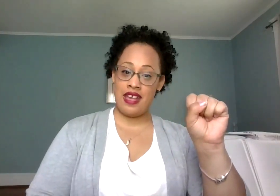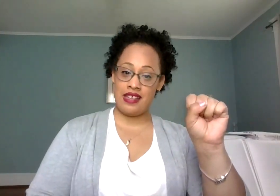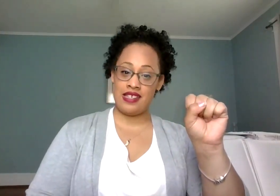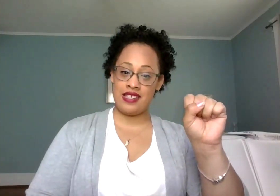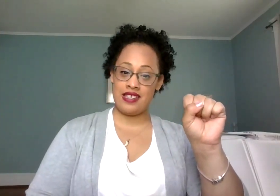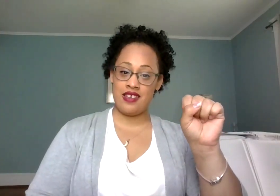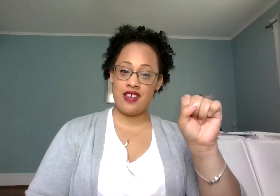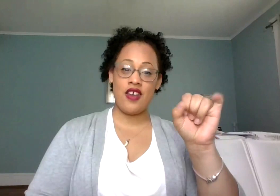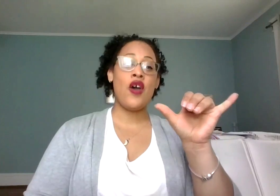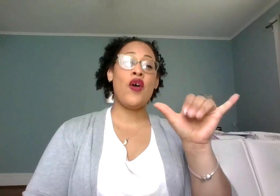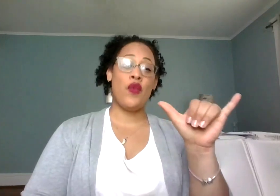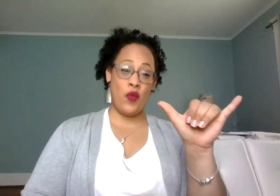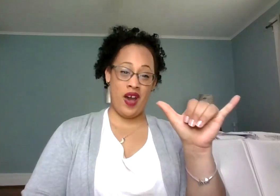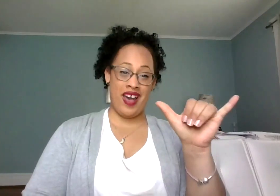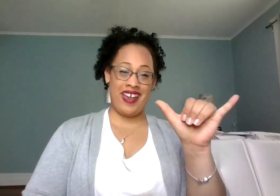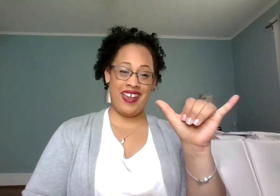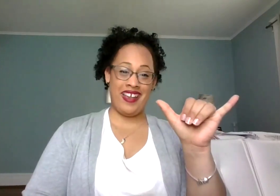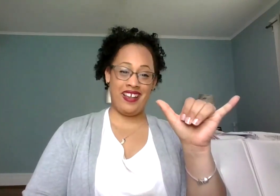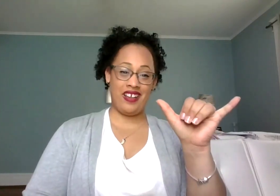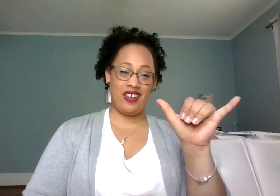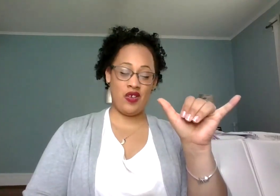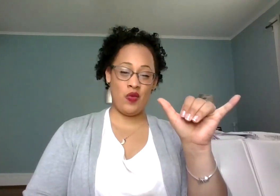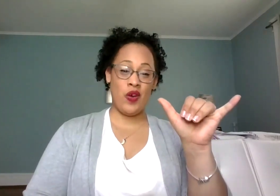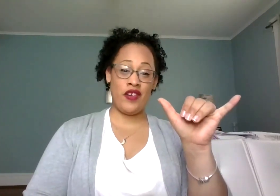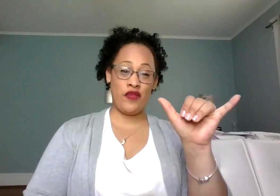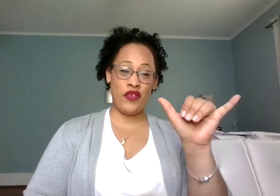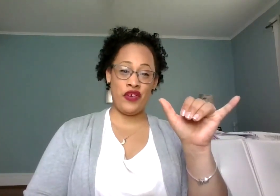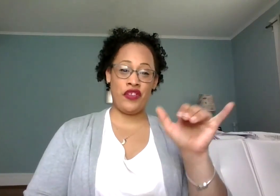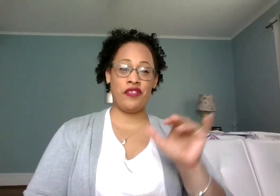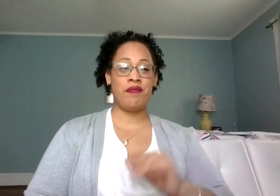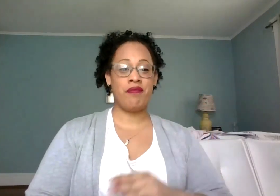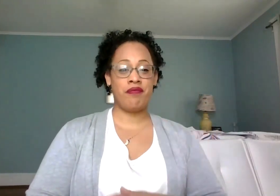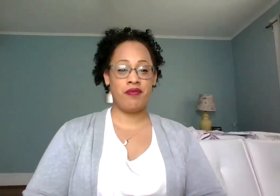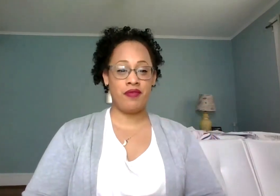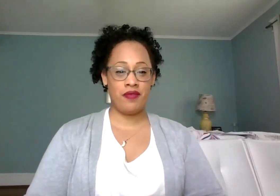S, Y. Wonderful.